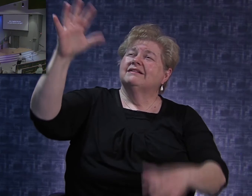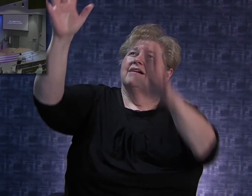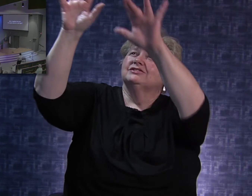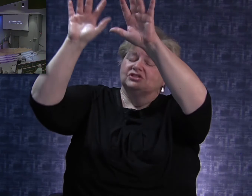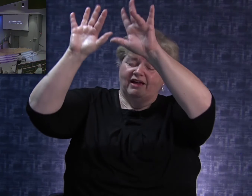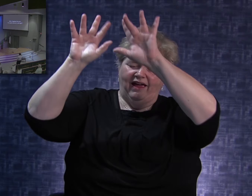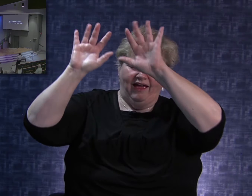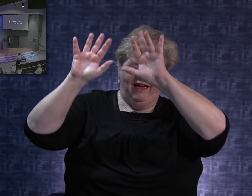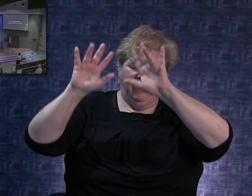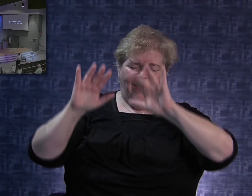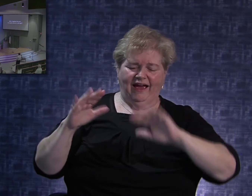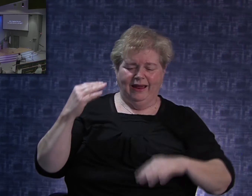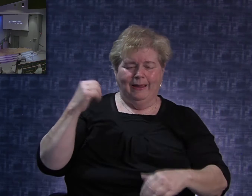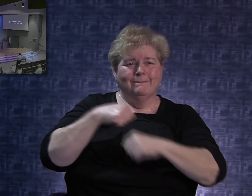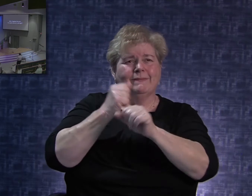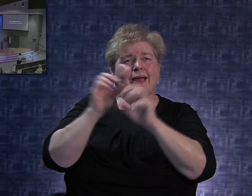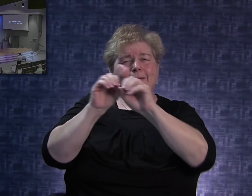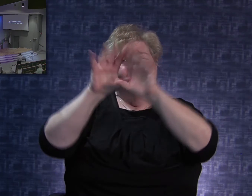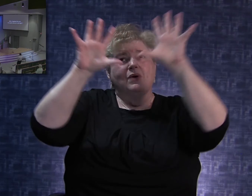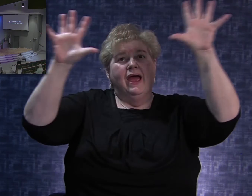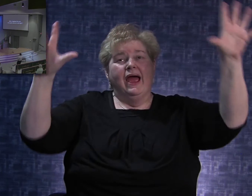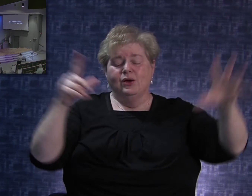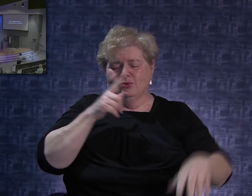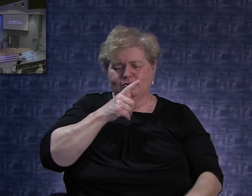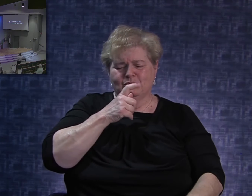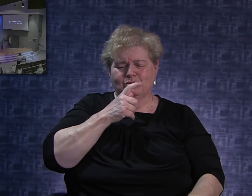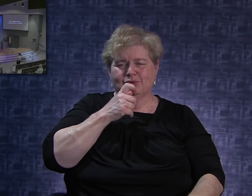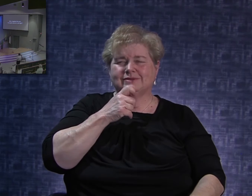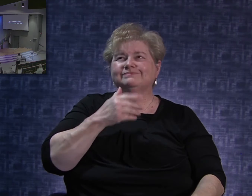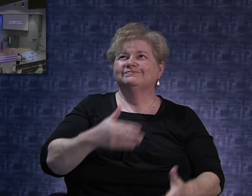Who imagined the sun gives source to its